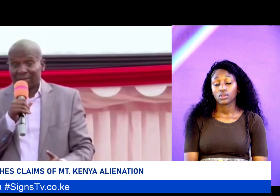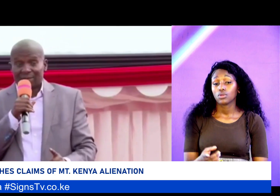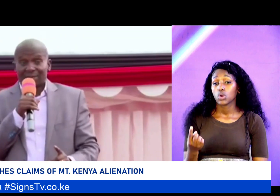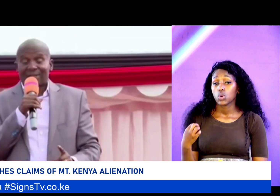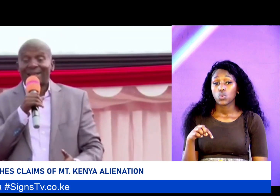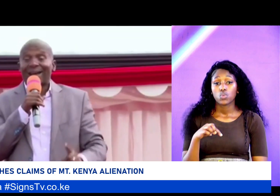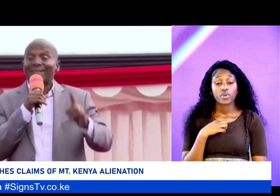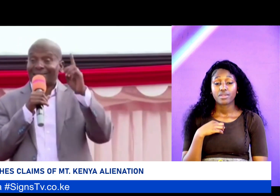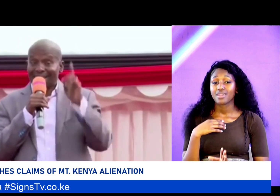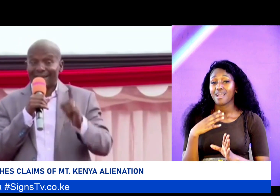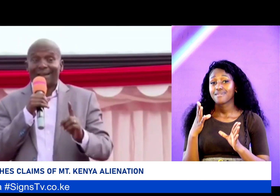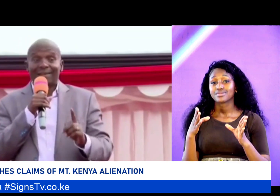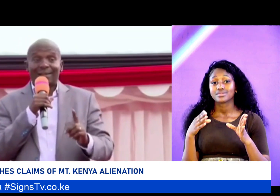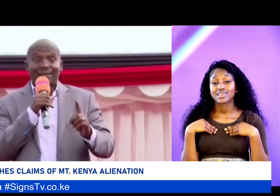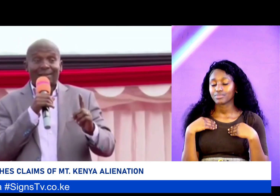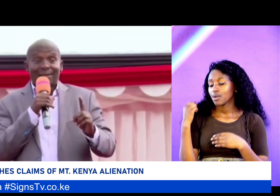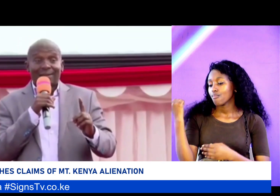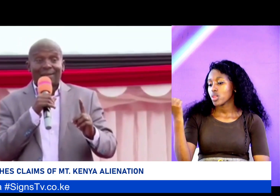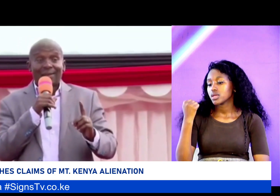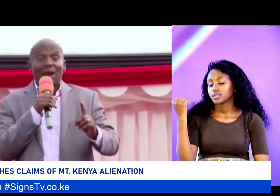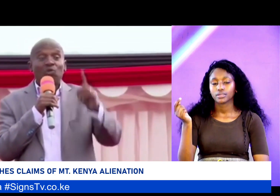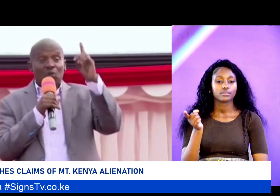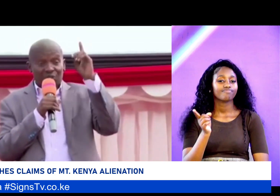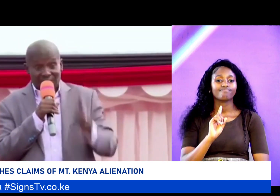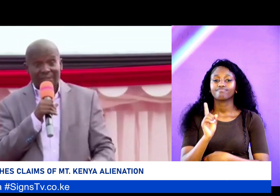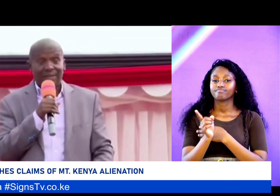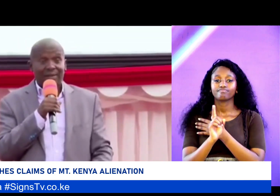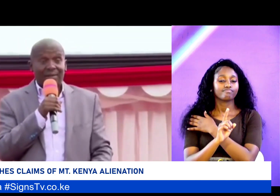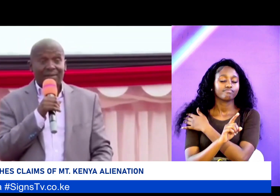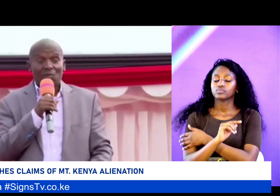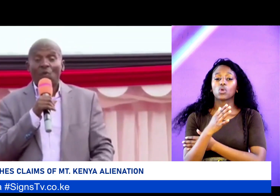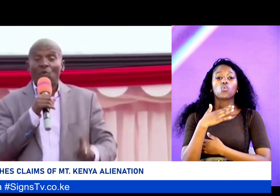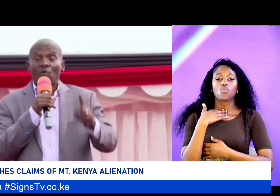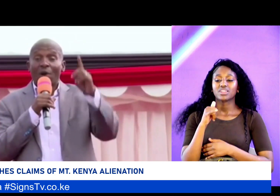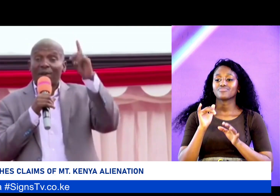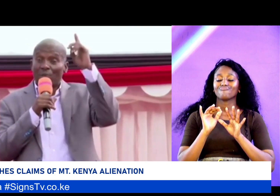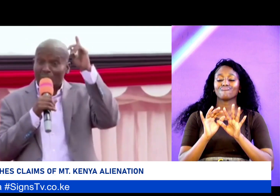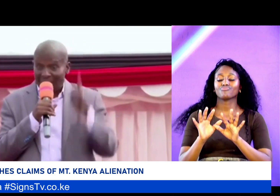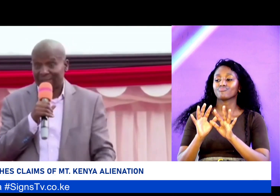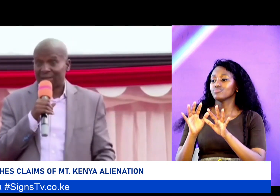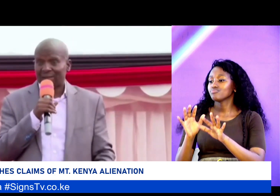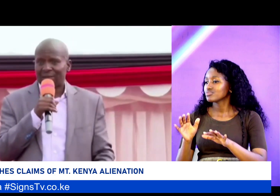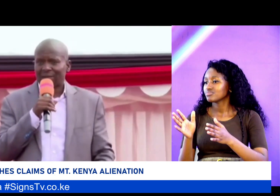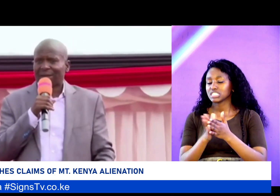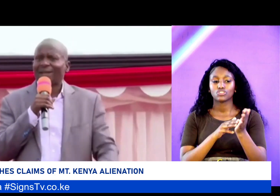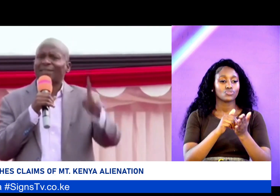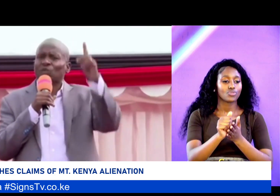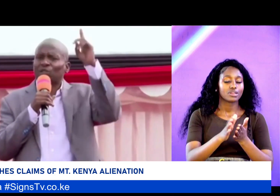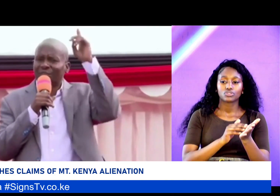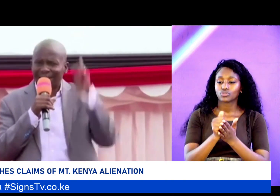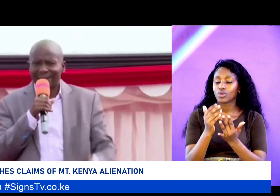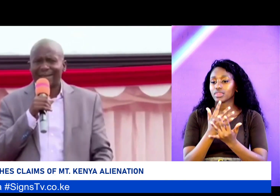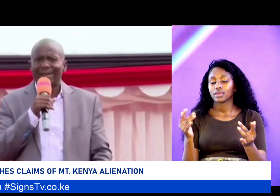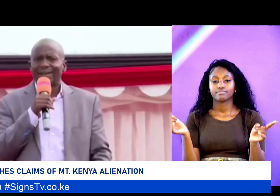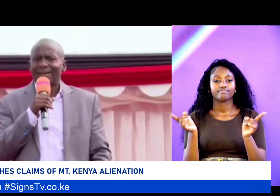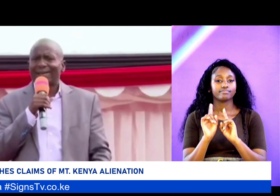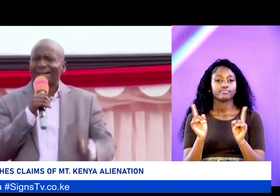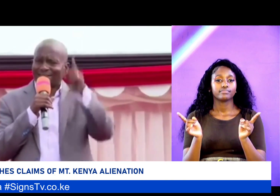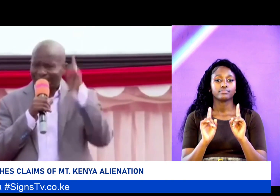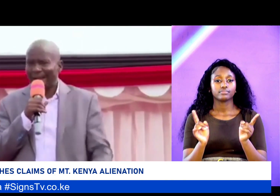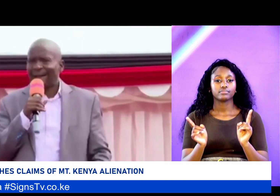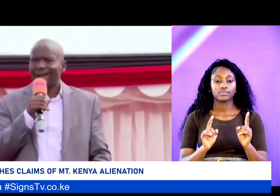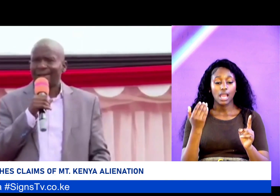Tutakubali siasa tena ya uchochezi kuharibu mali. Acha